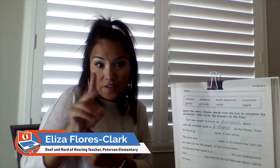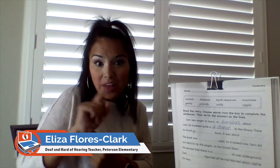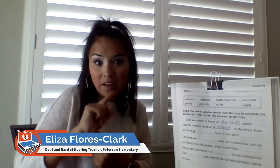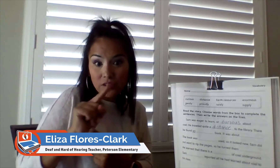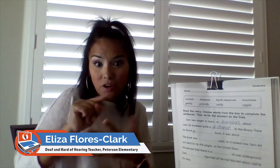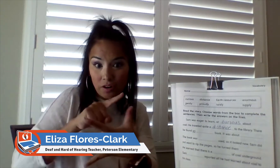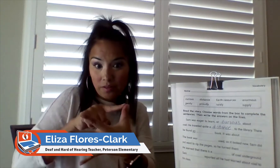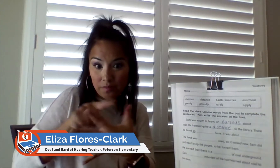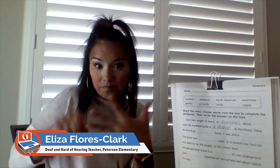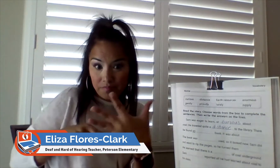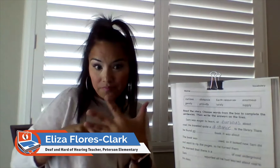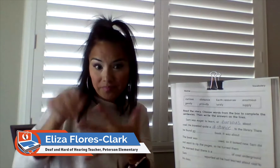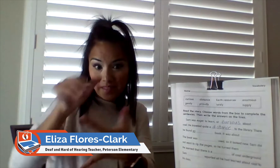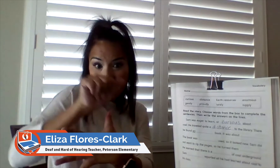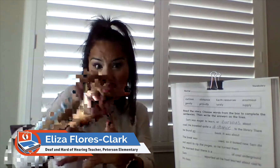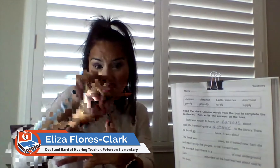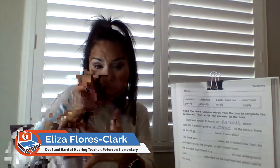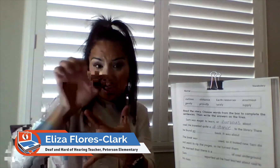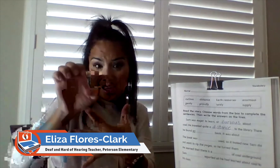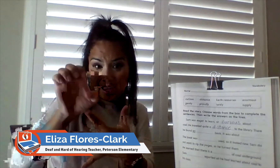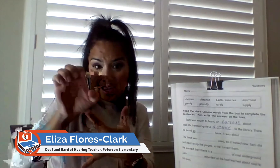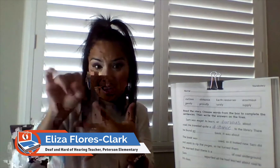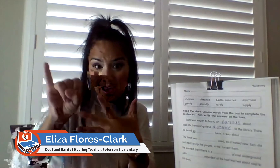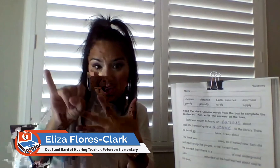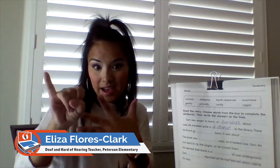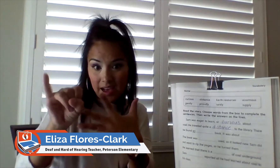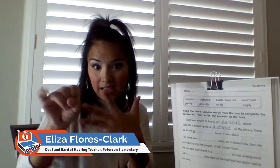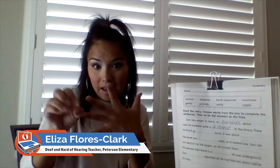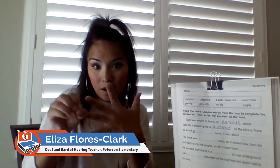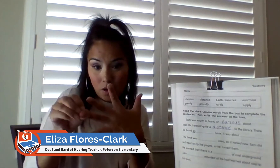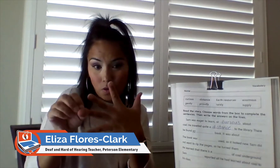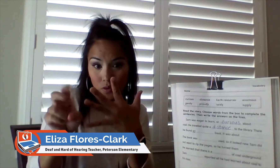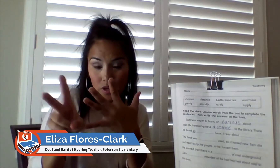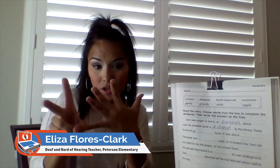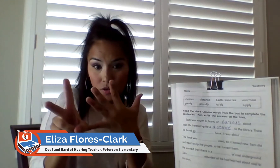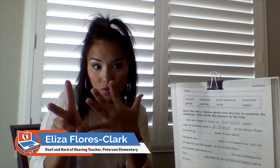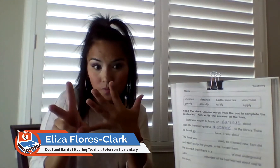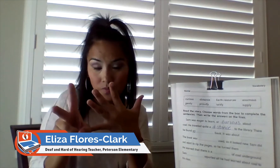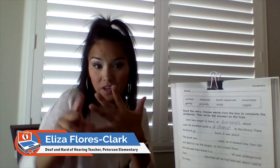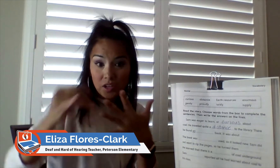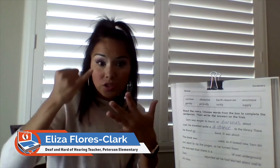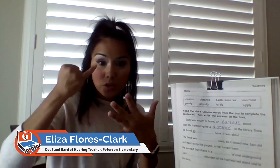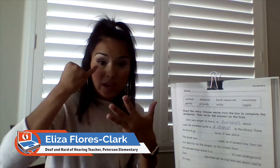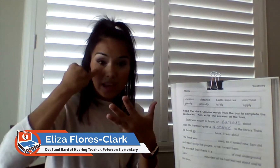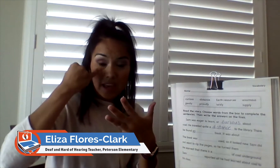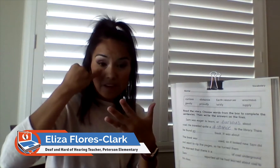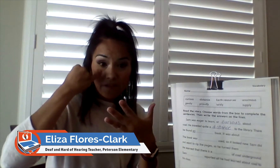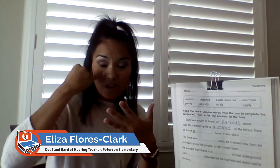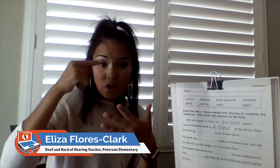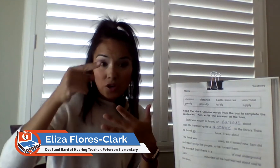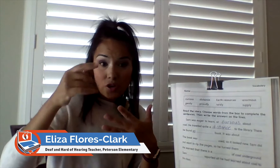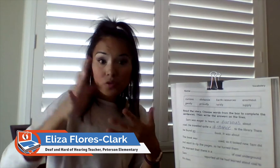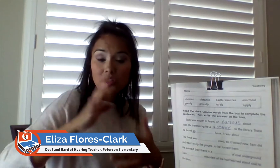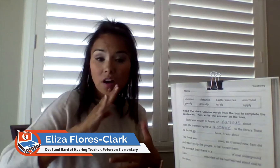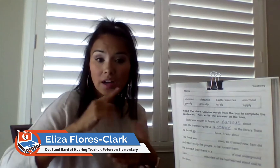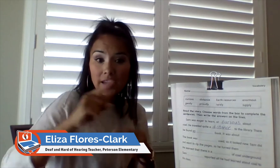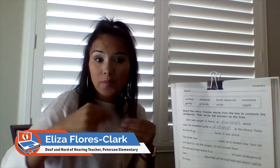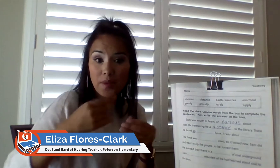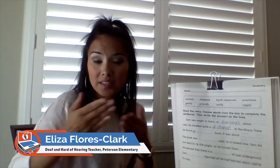vowels are A, E, I, O, U. So if you are talking about something,